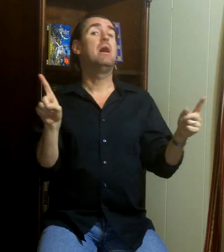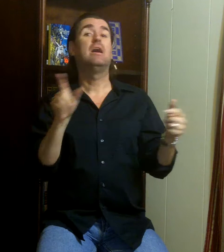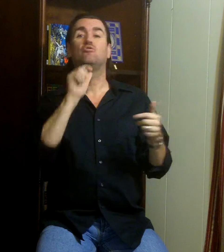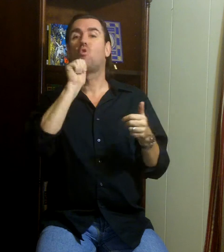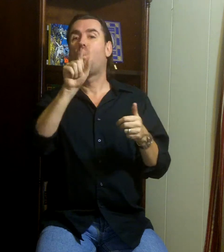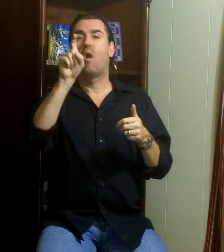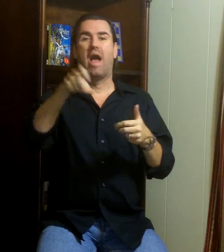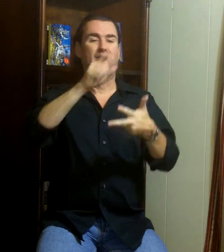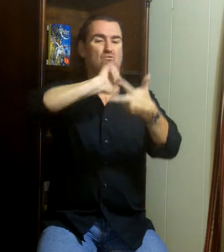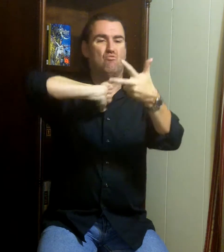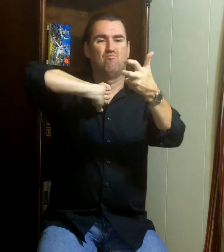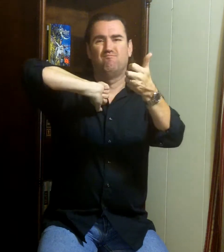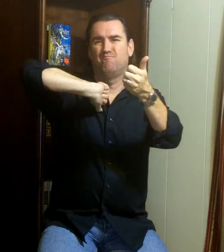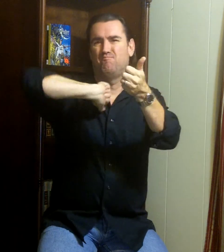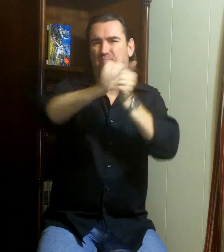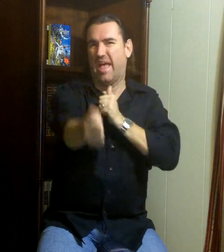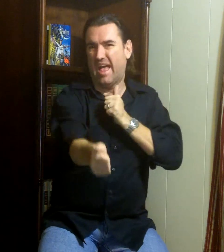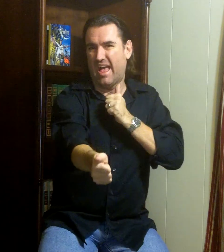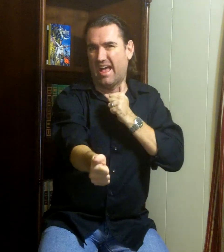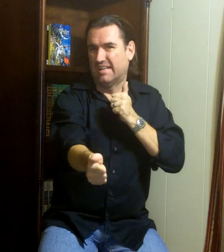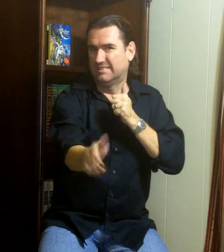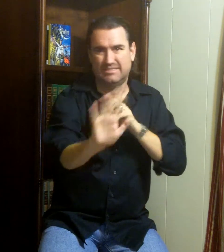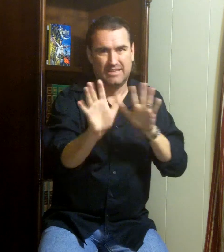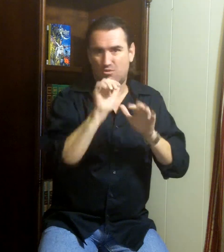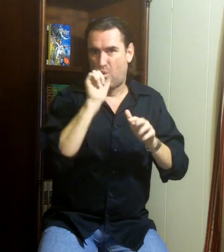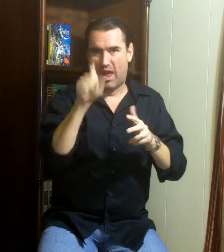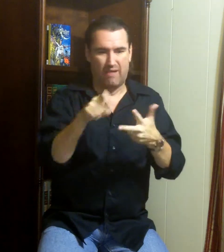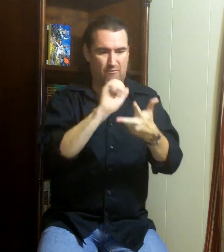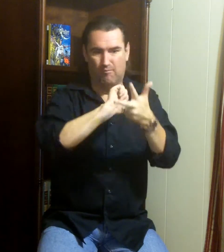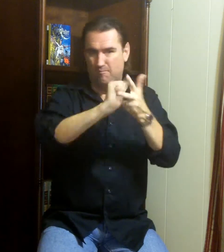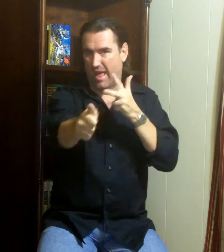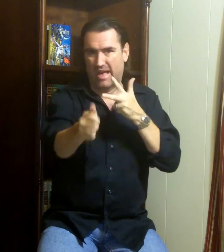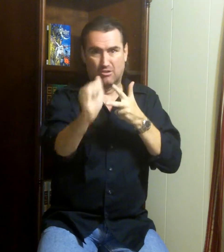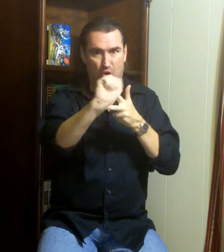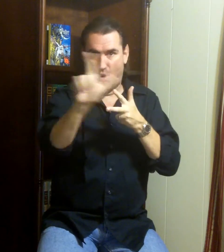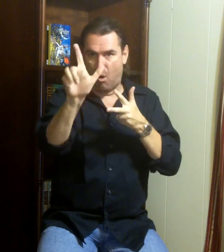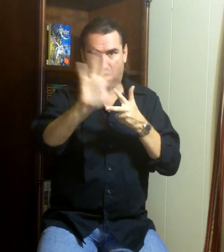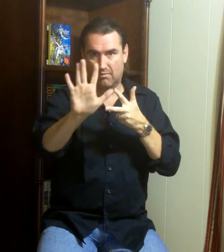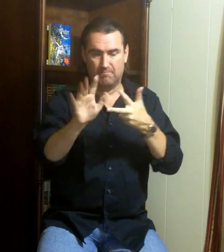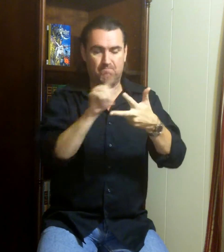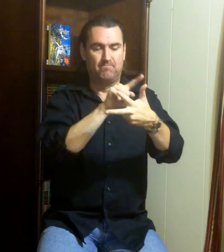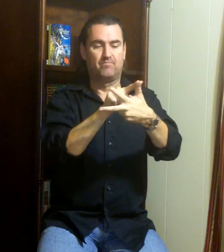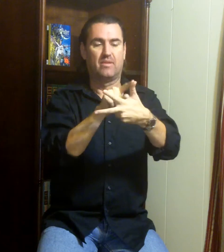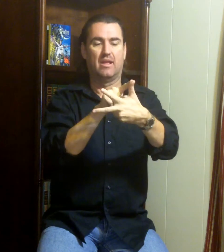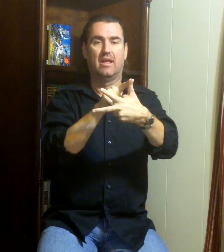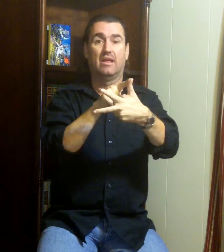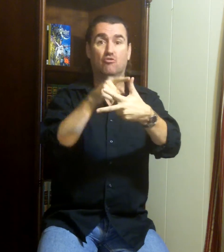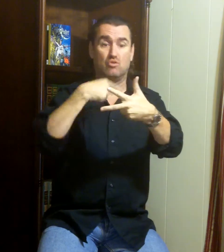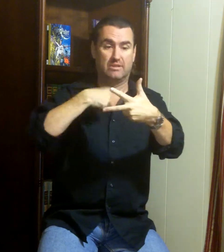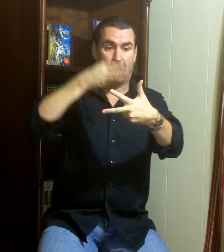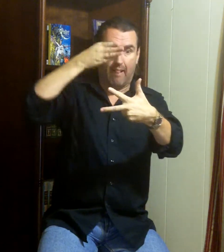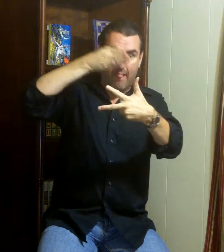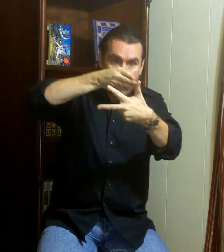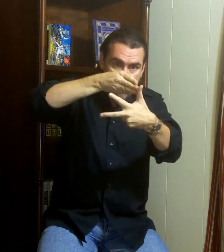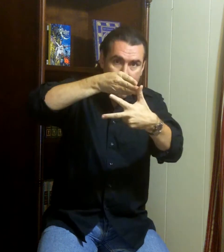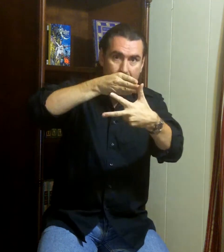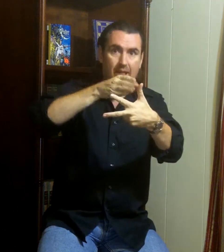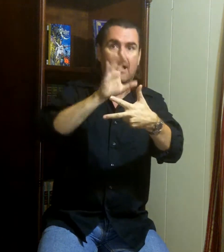sentences. You only need to pass whatever their passing percentage is within one of the categories. So if you passed